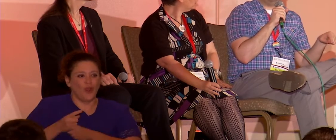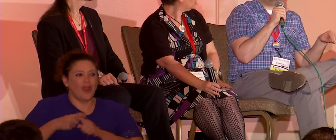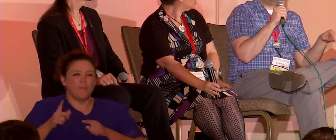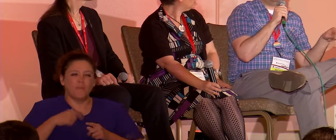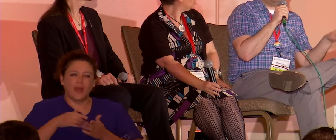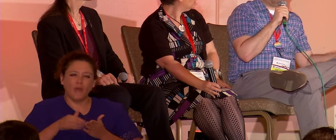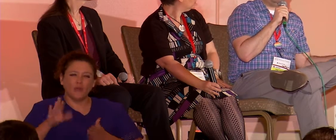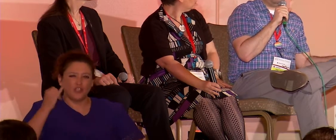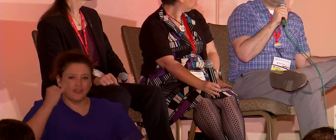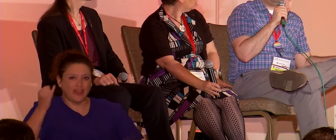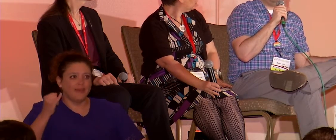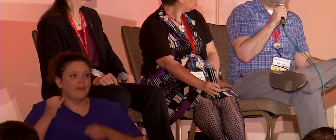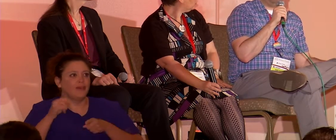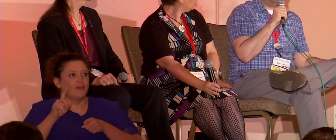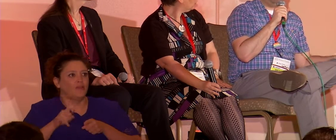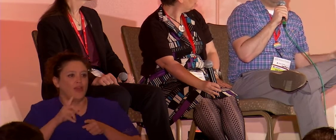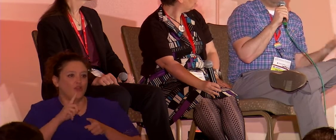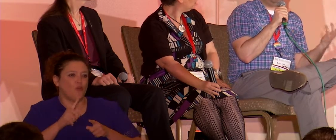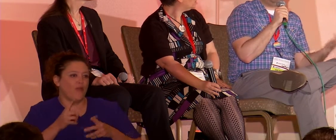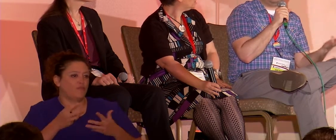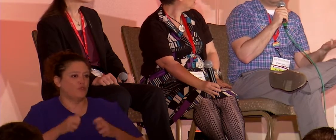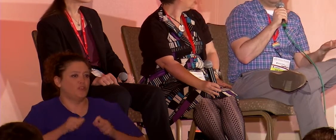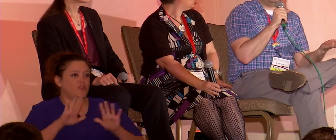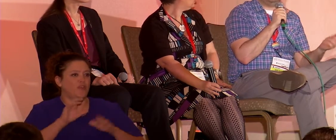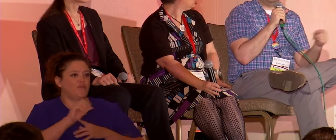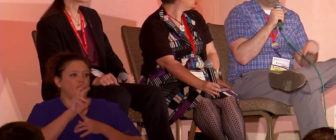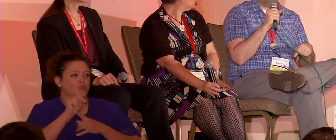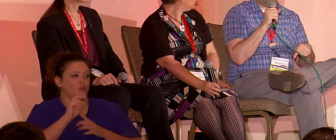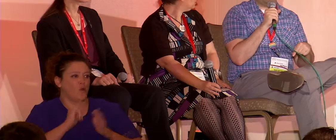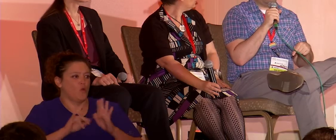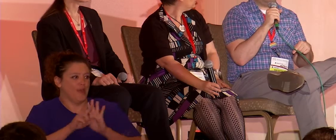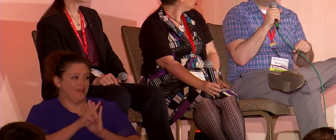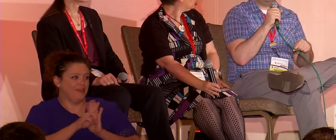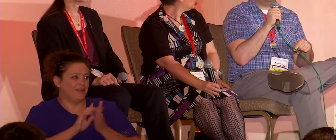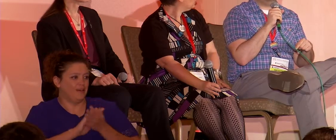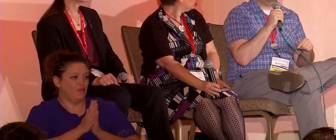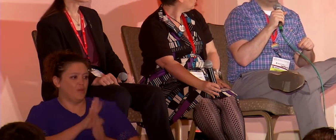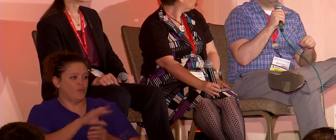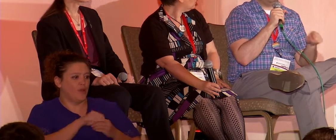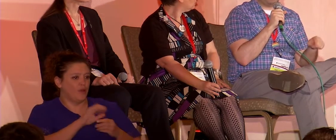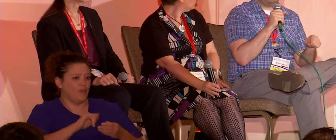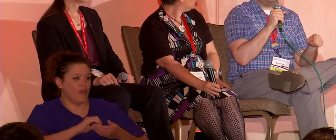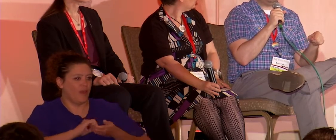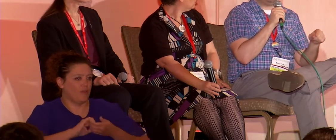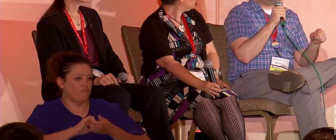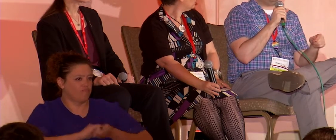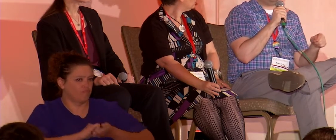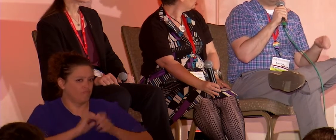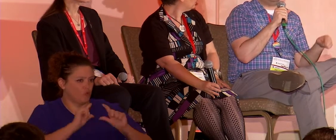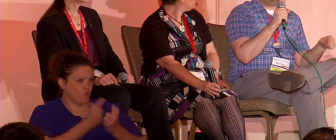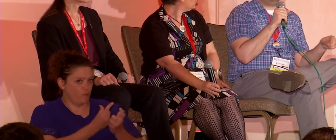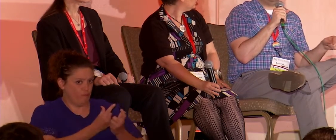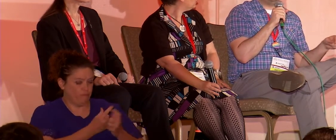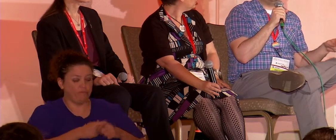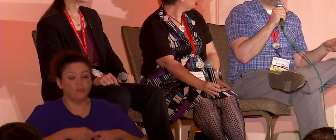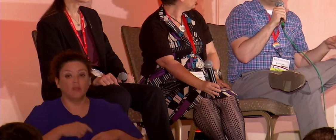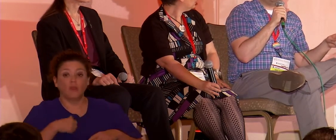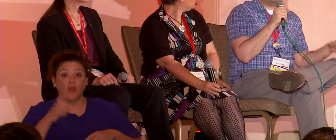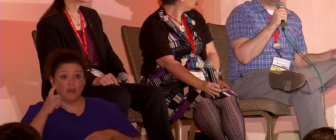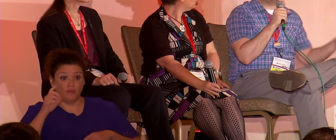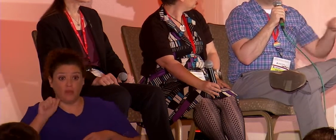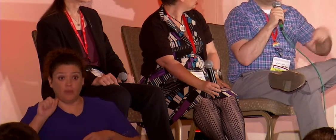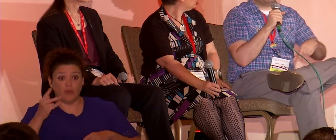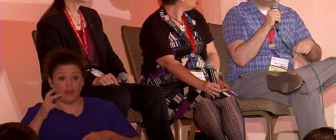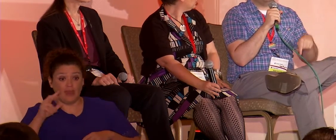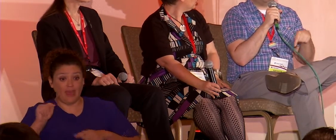to compromise on your own identities in order to be part of that coalition. If anything, I think the atheist community needs to